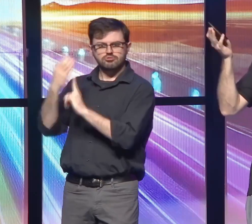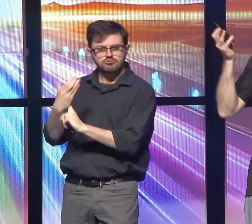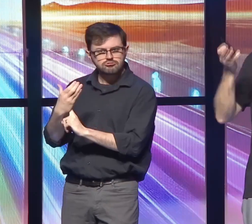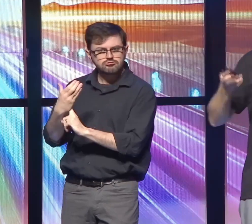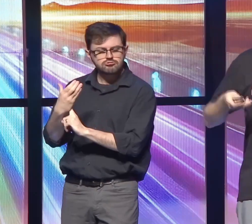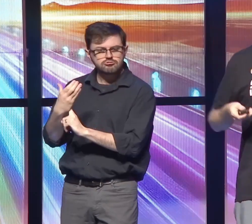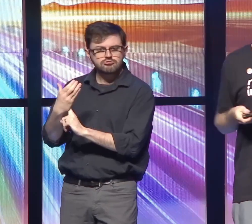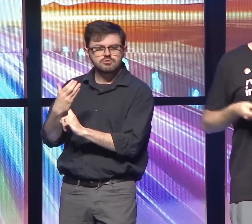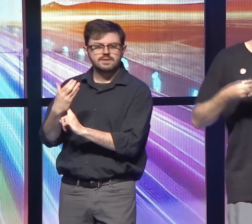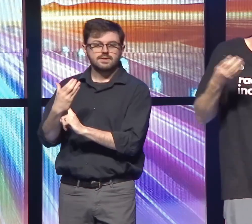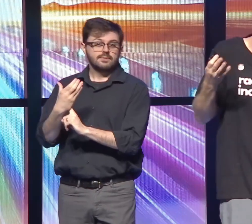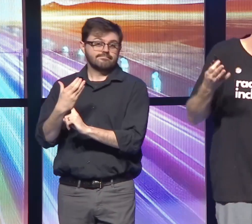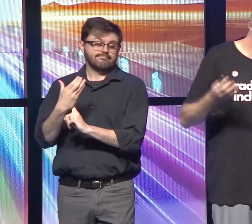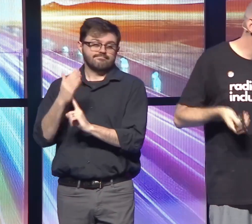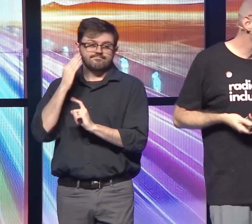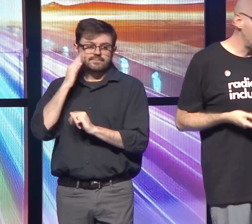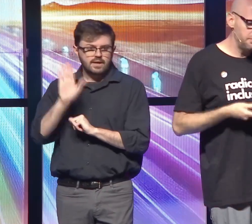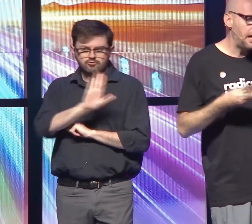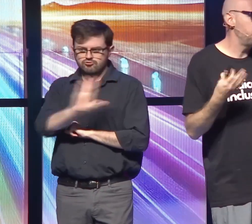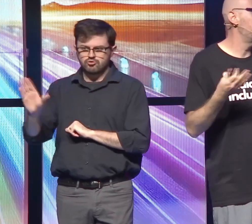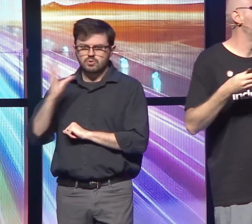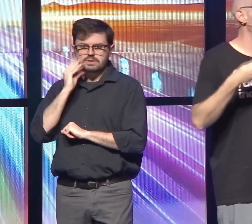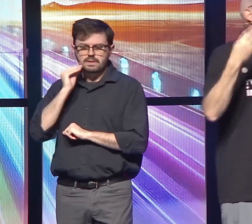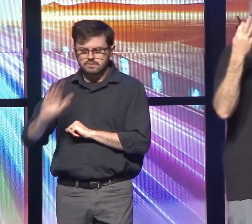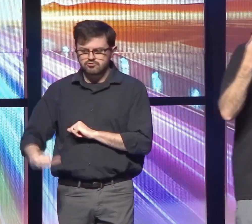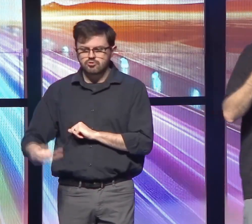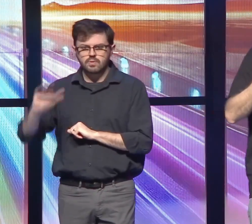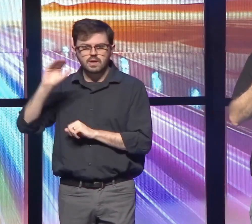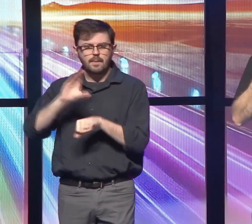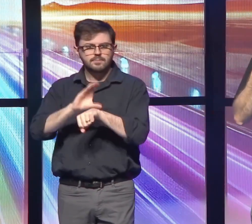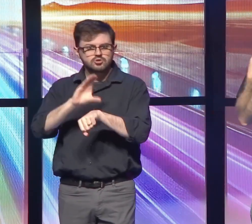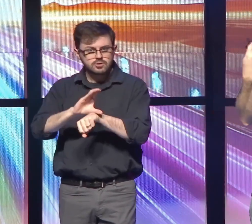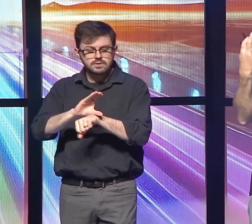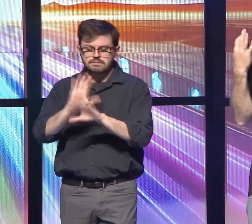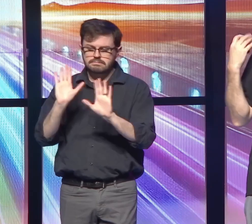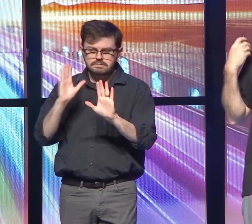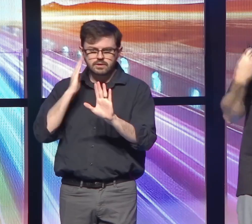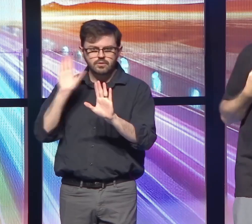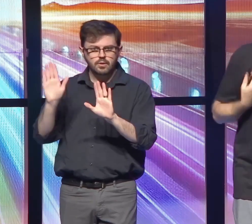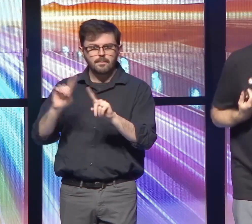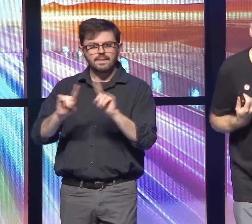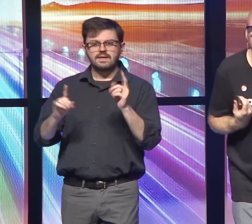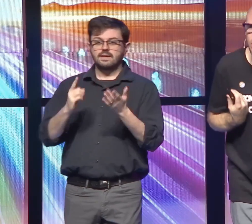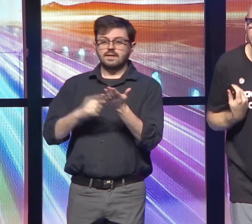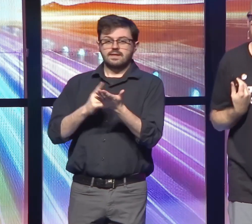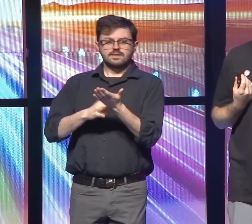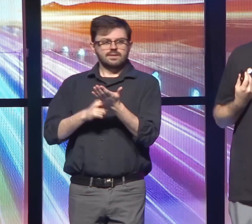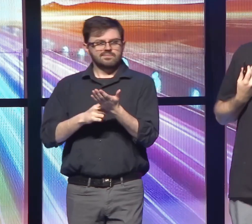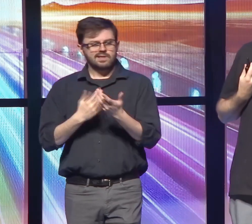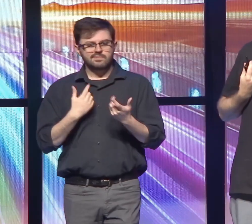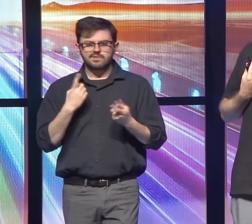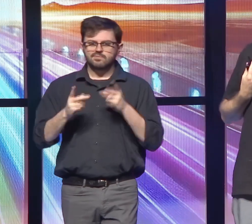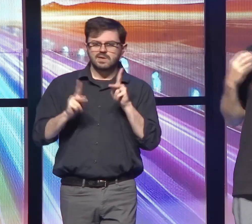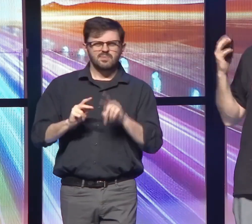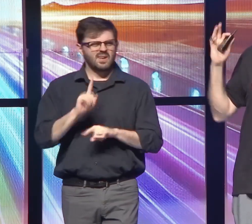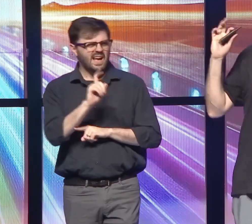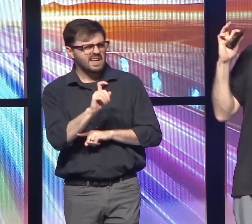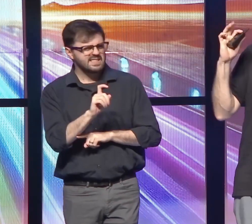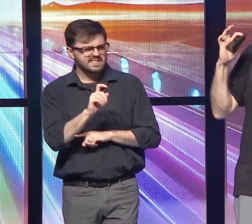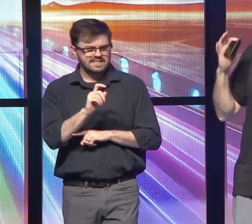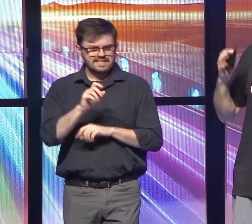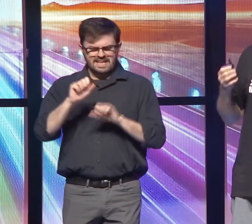know, I don't know what worlds you grew up in church world, but sometimes there's the big question of like, are you allowed to listen to music that